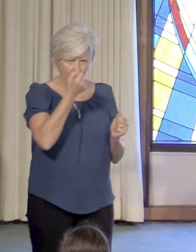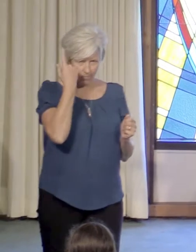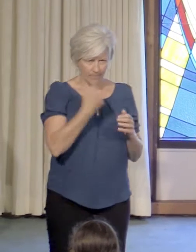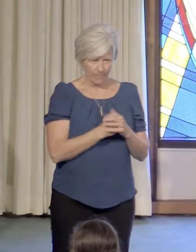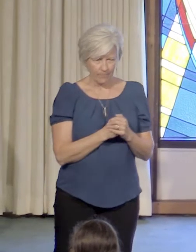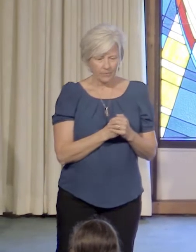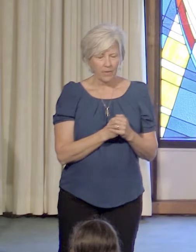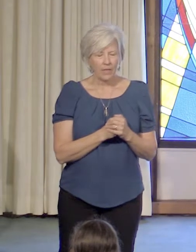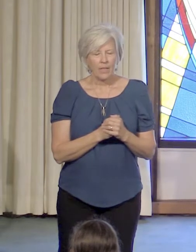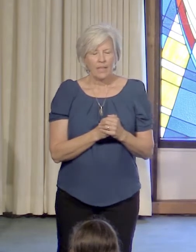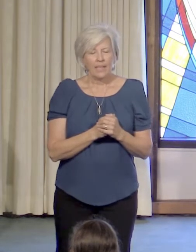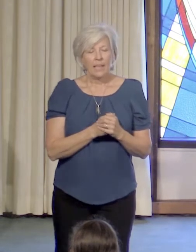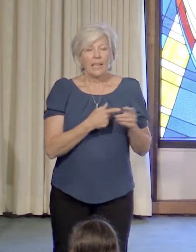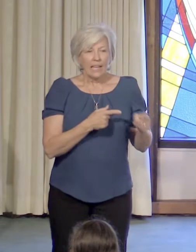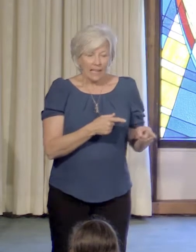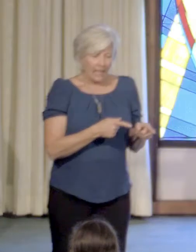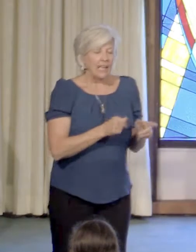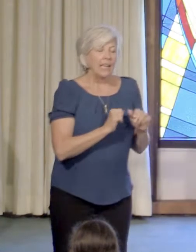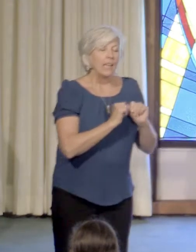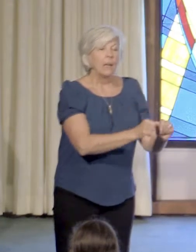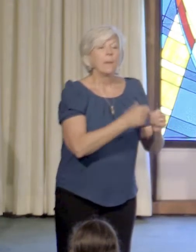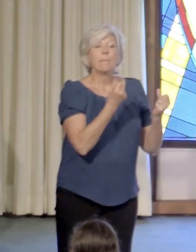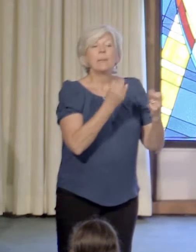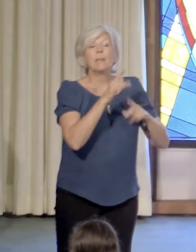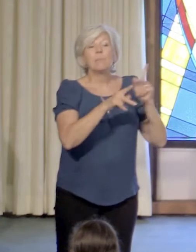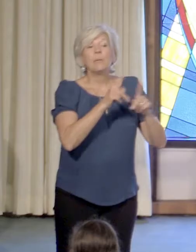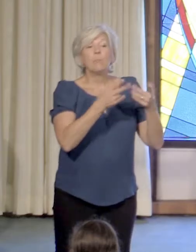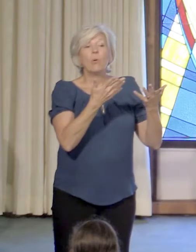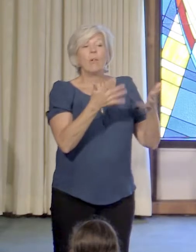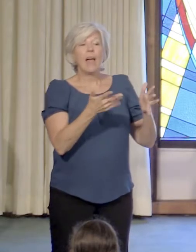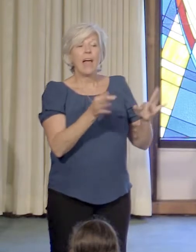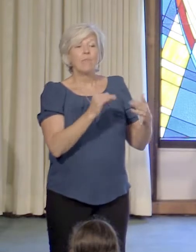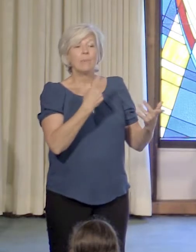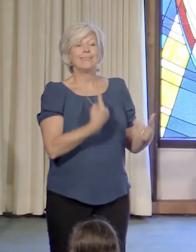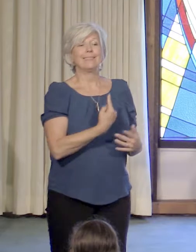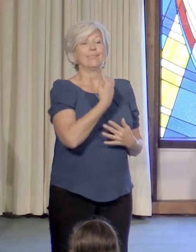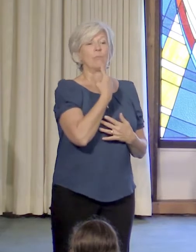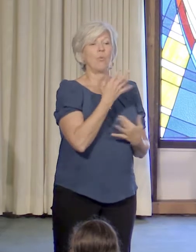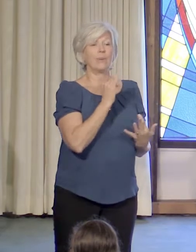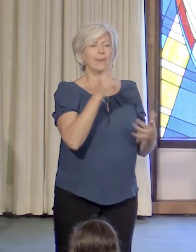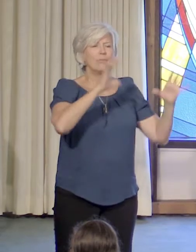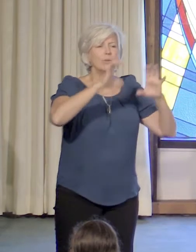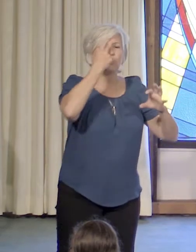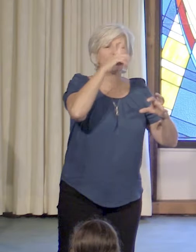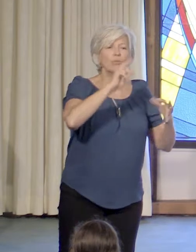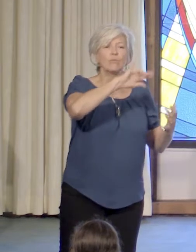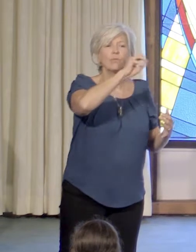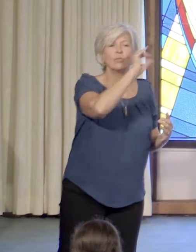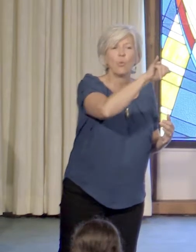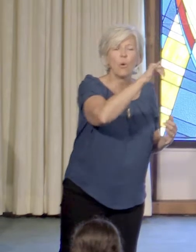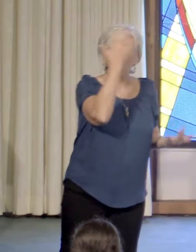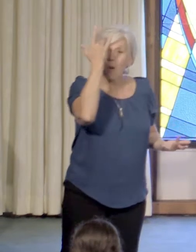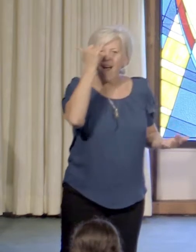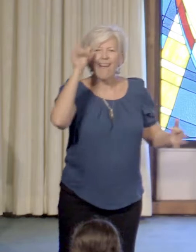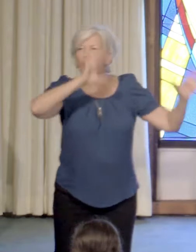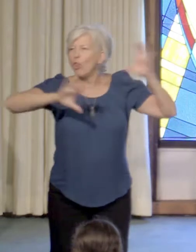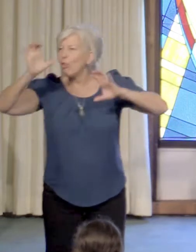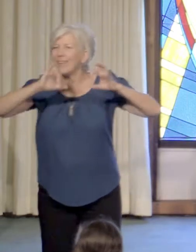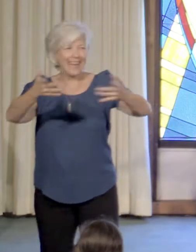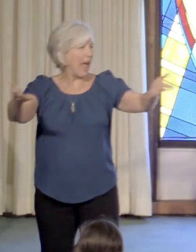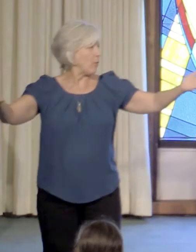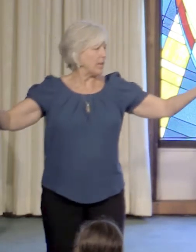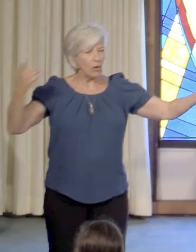Now, he goes on to say, many persons have been disappointed in their search for joy because they have looked outside themselves for